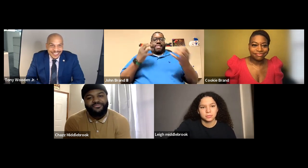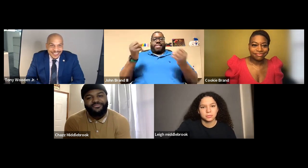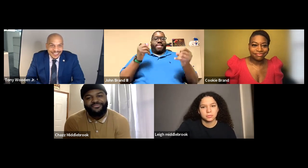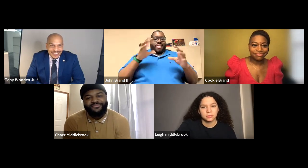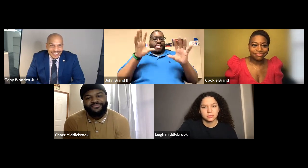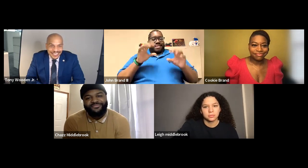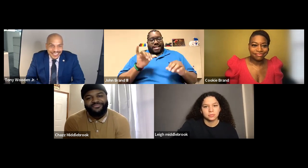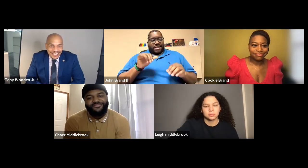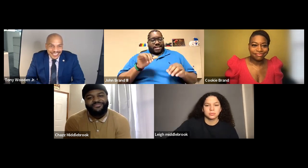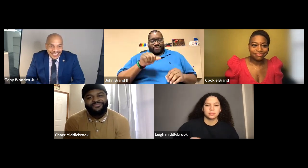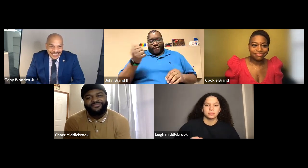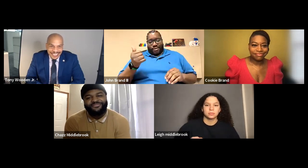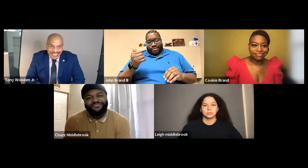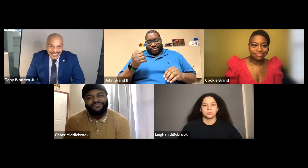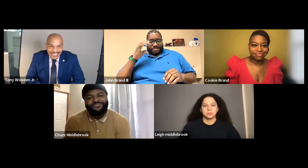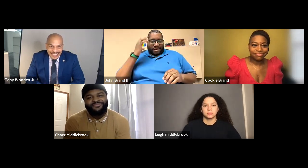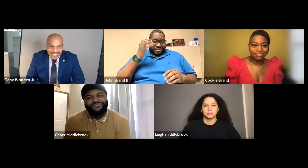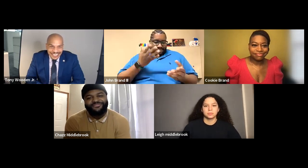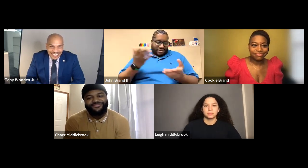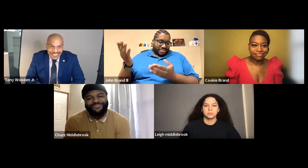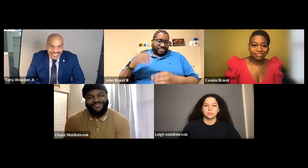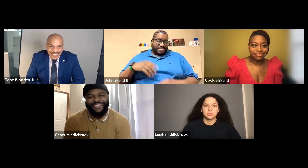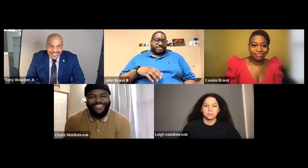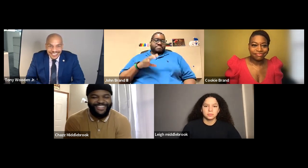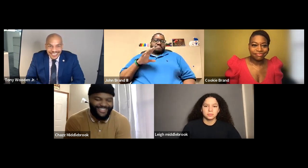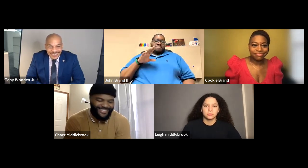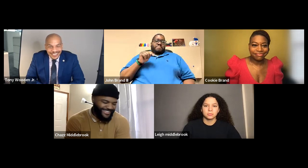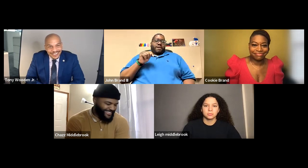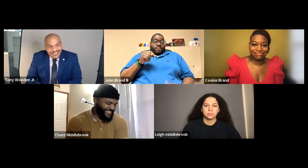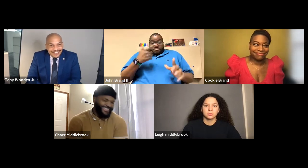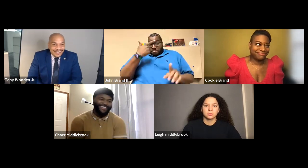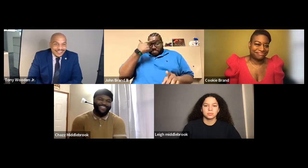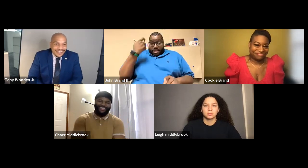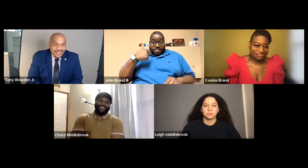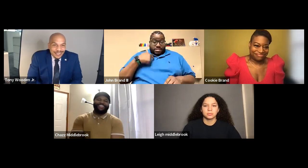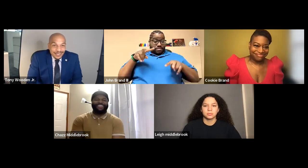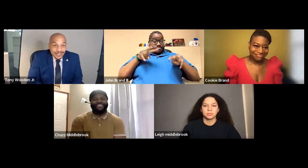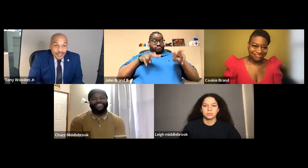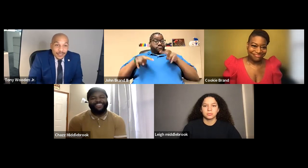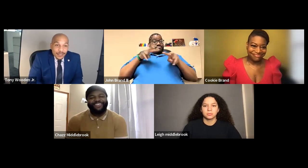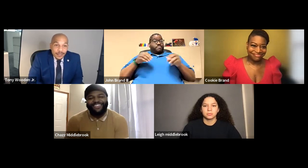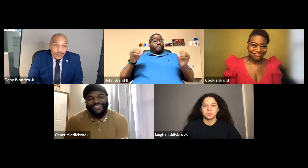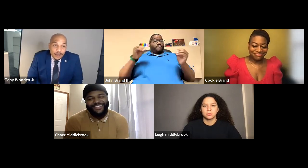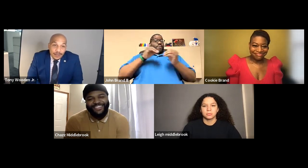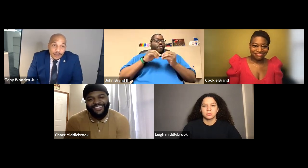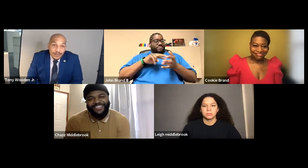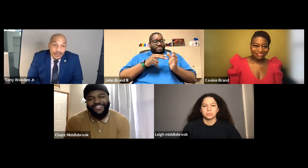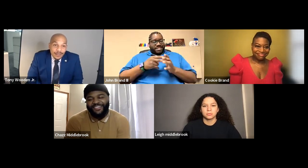child. I wouldn't necessarily participate in like all my other cousins are wild and chatty and would do stuff. I would just